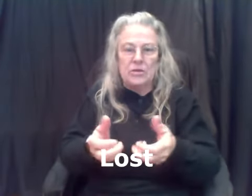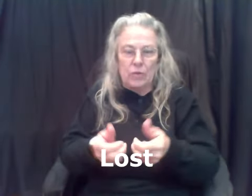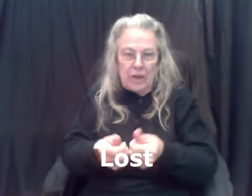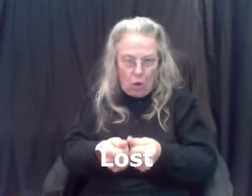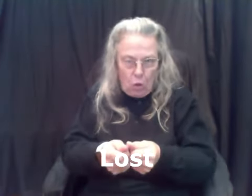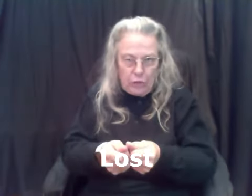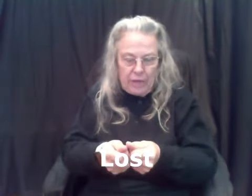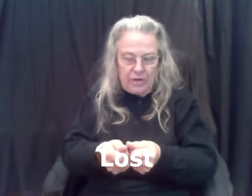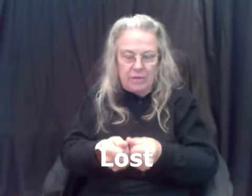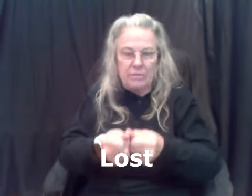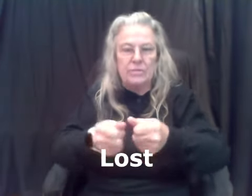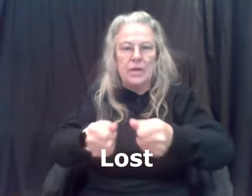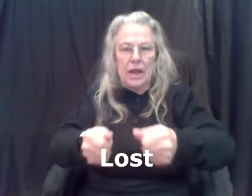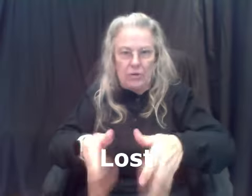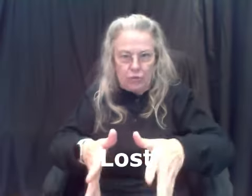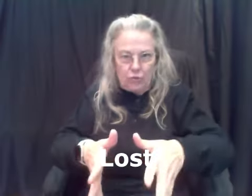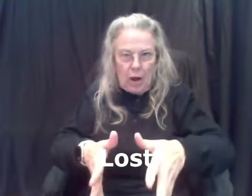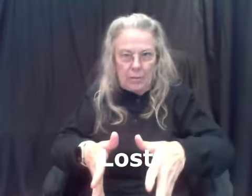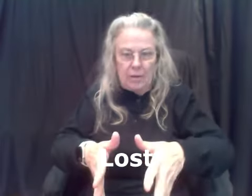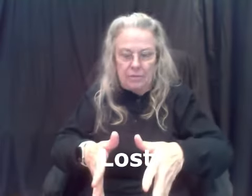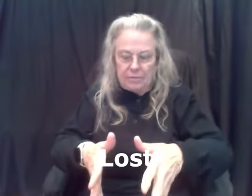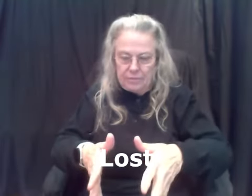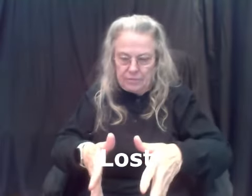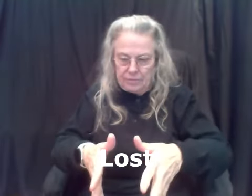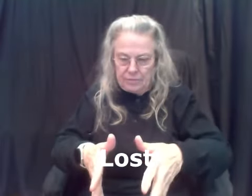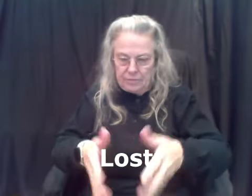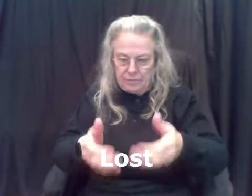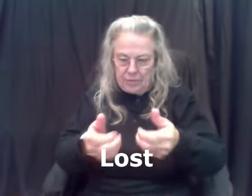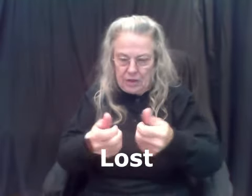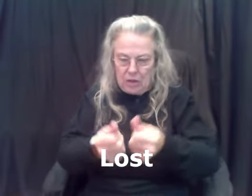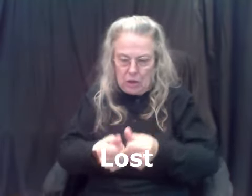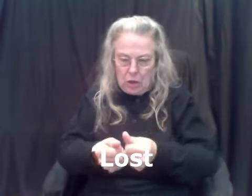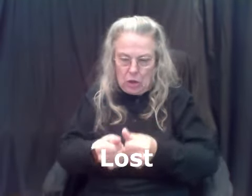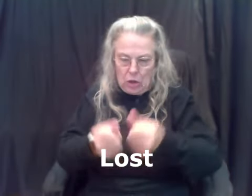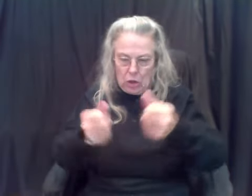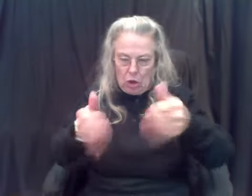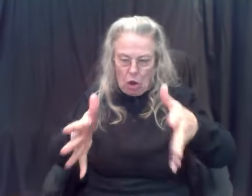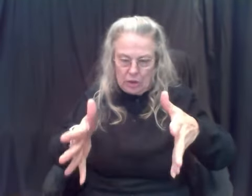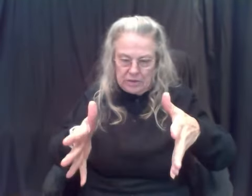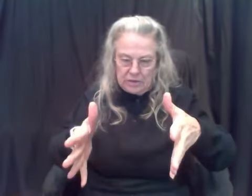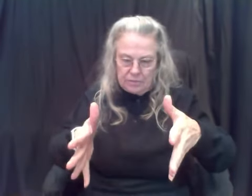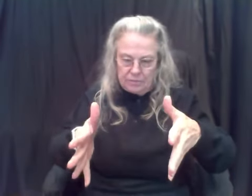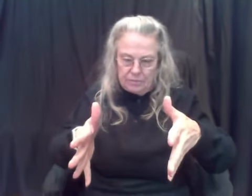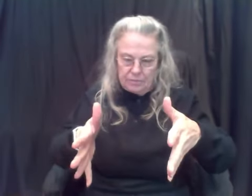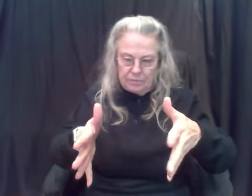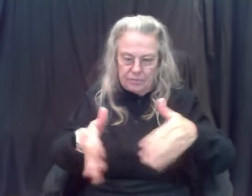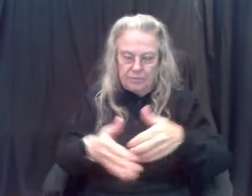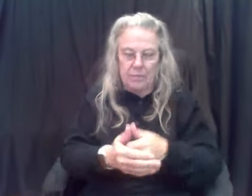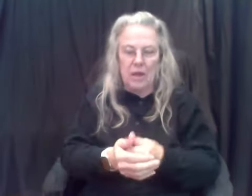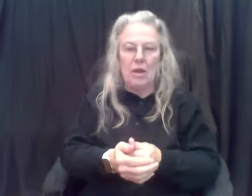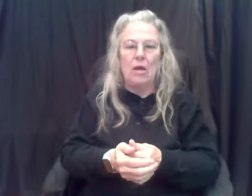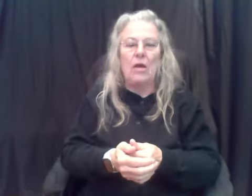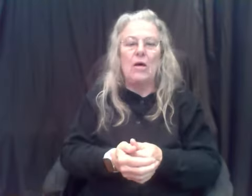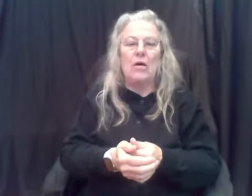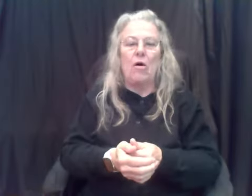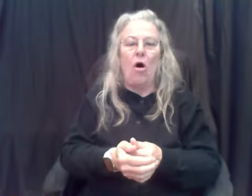get a hold of it and drop it lost all